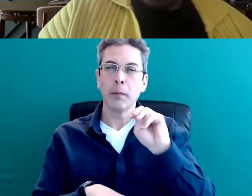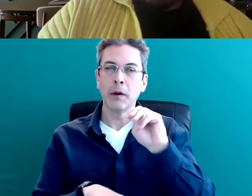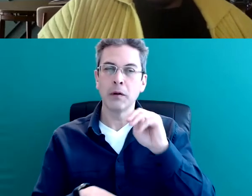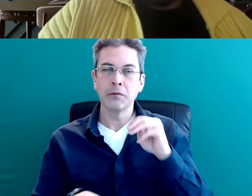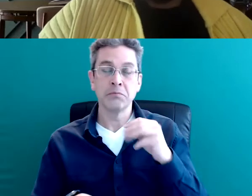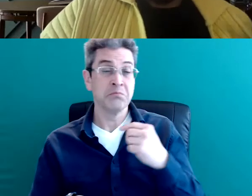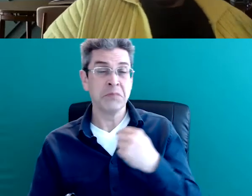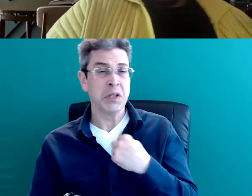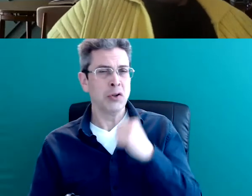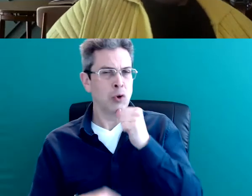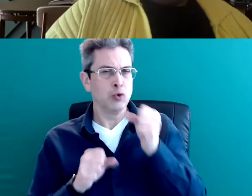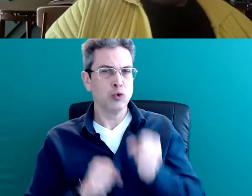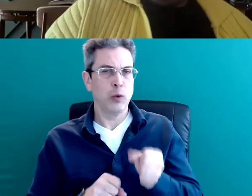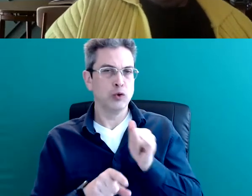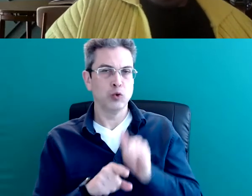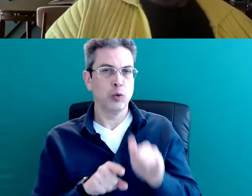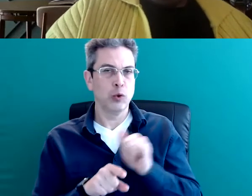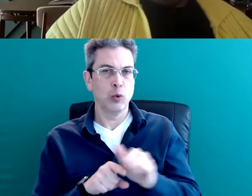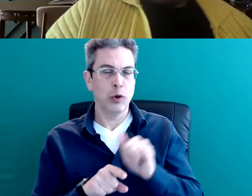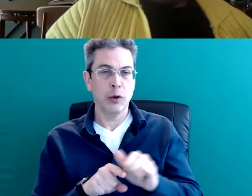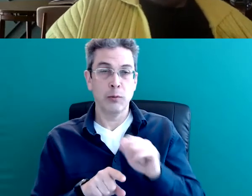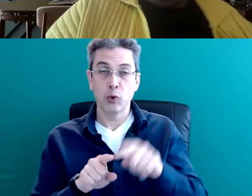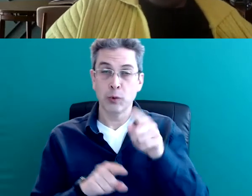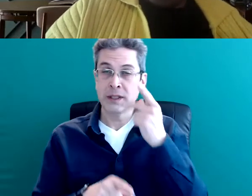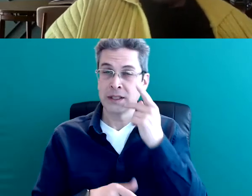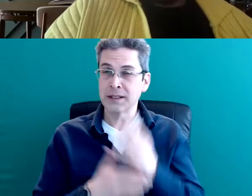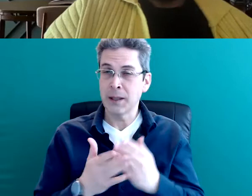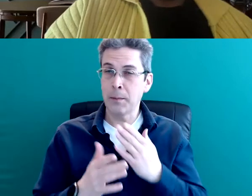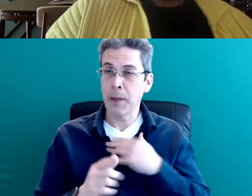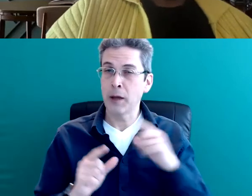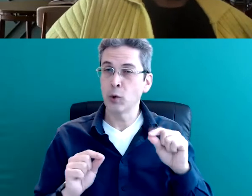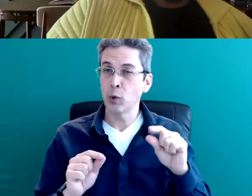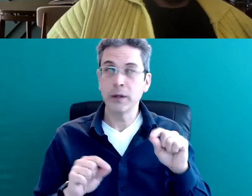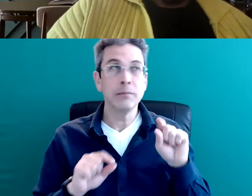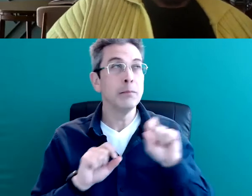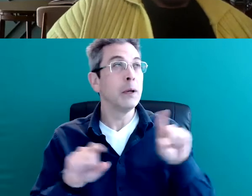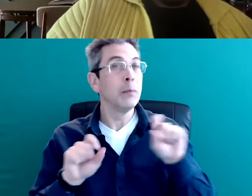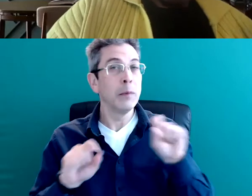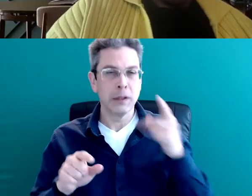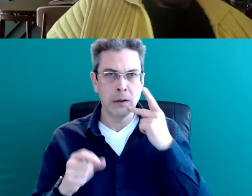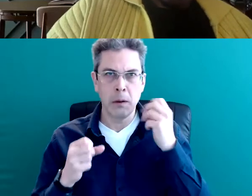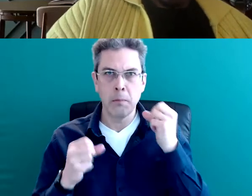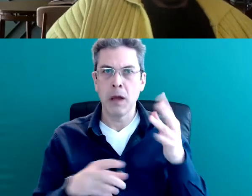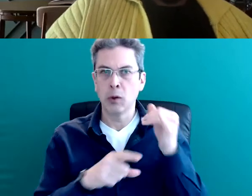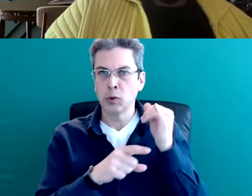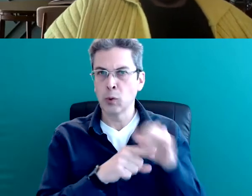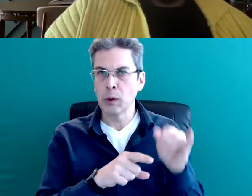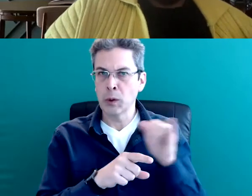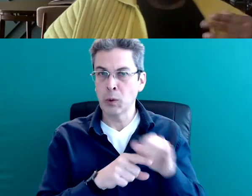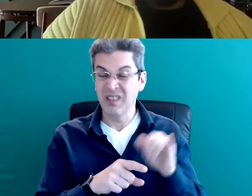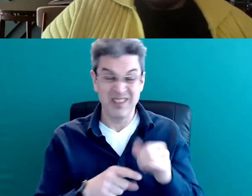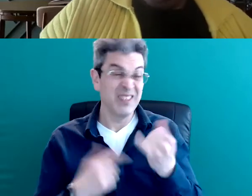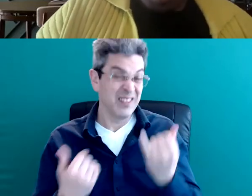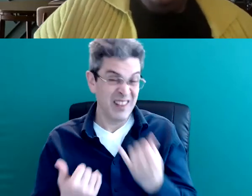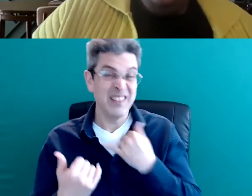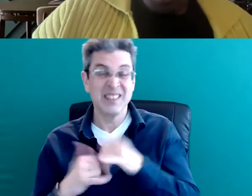lot. But if you look at my earlier tweets, I'm cussing like every other word. Or if you see my tweets now, I cuss a lot. And I